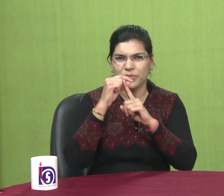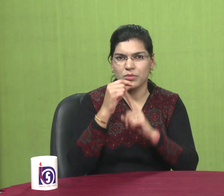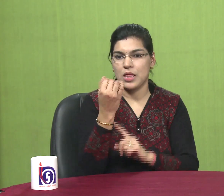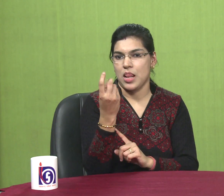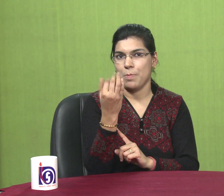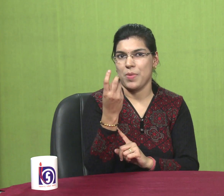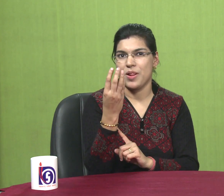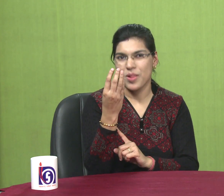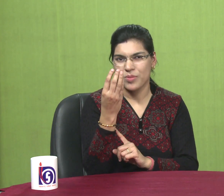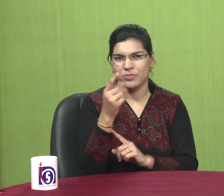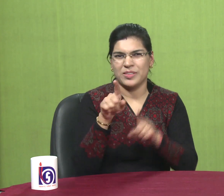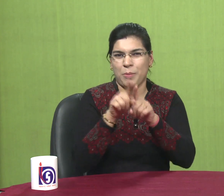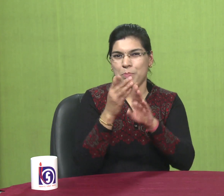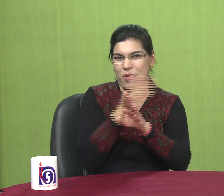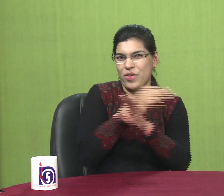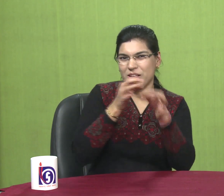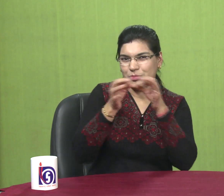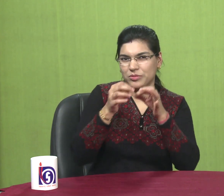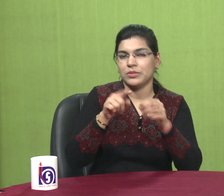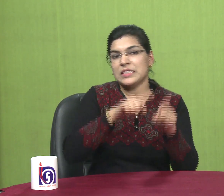IP, Internet Protocol Address.